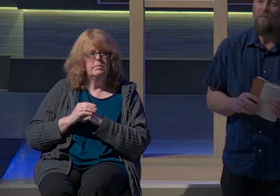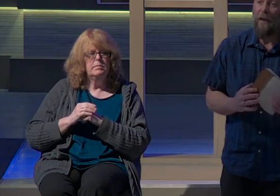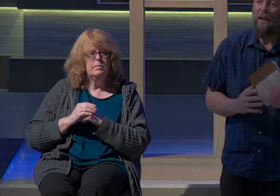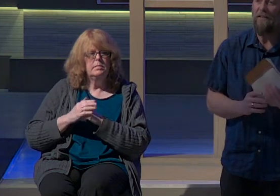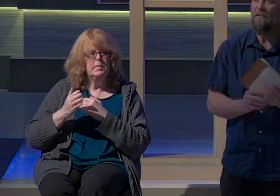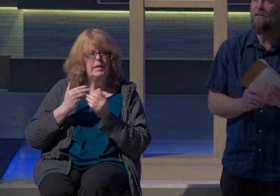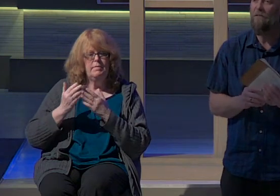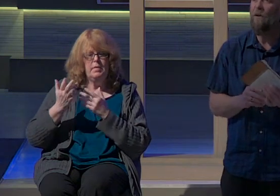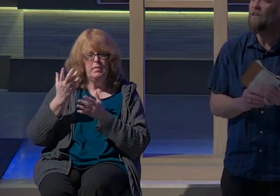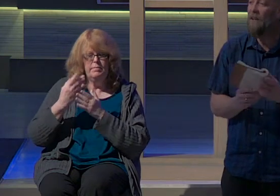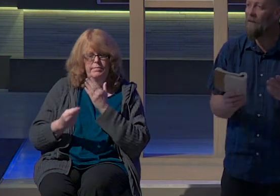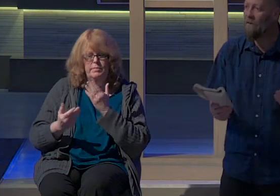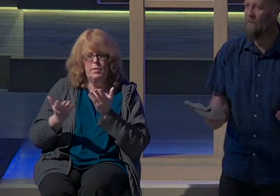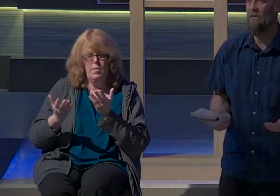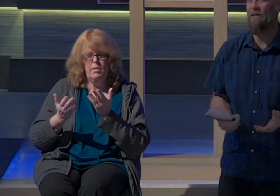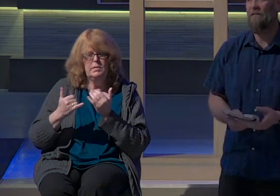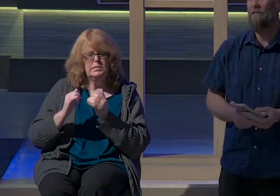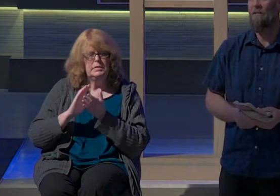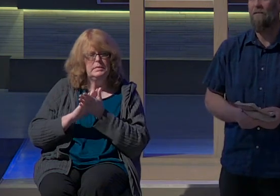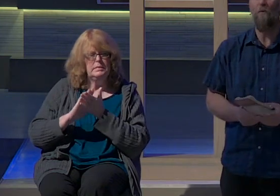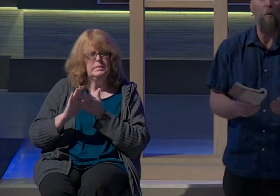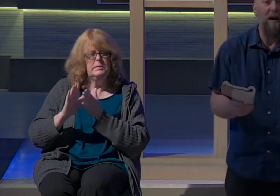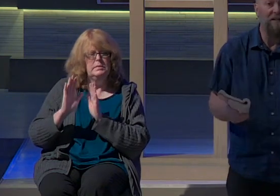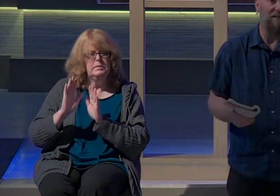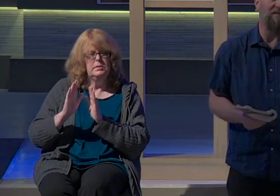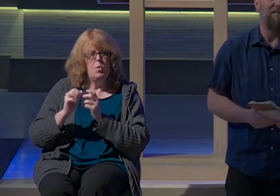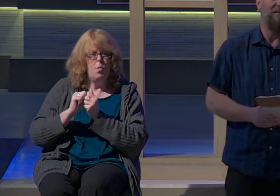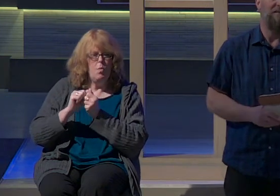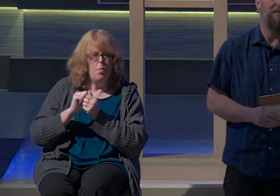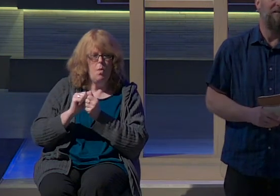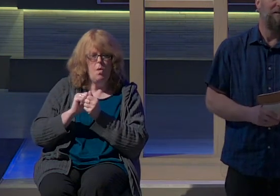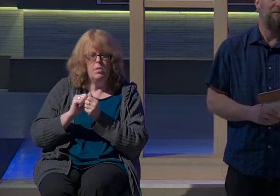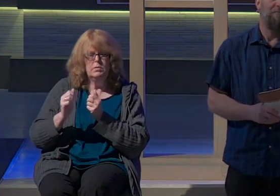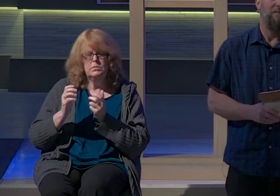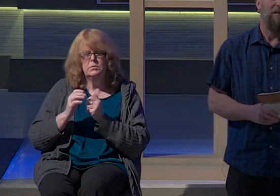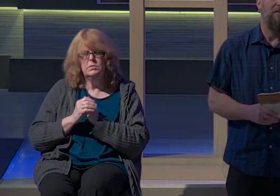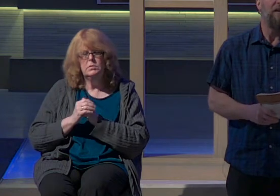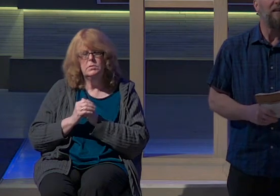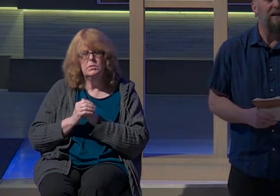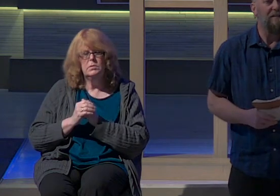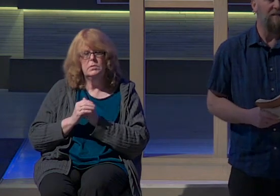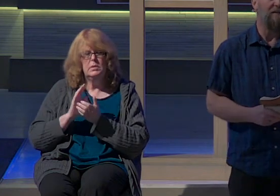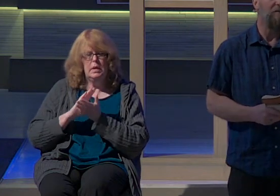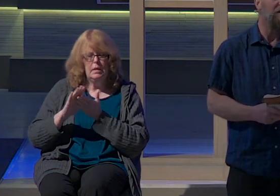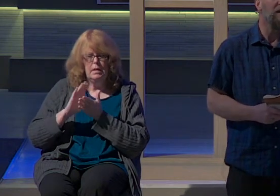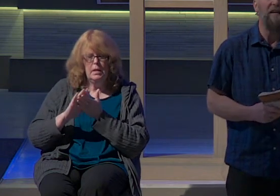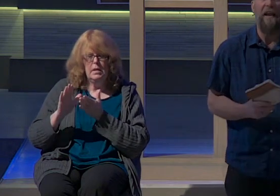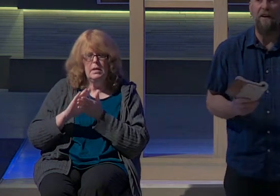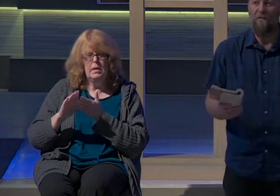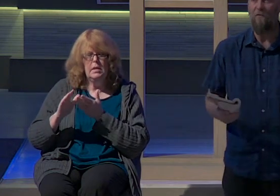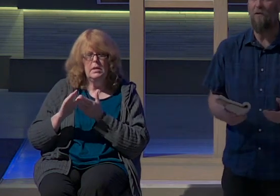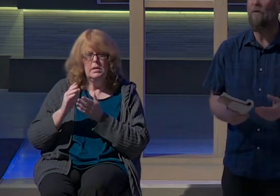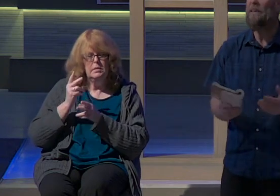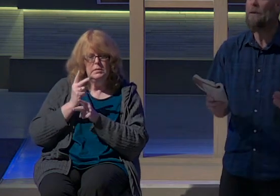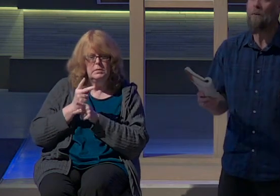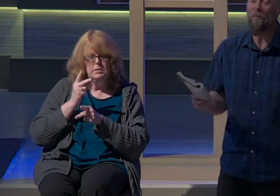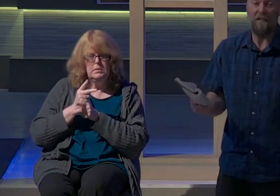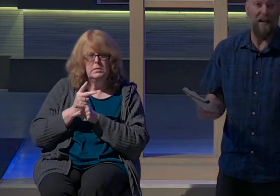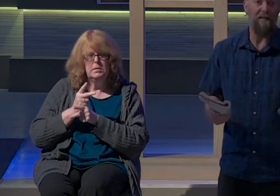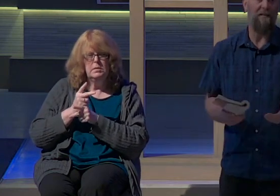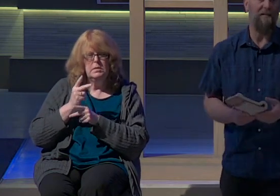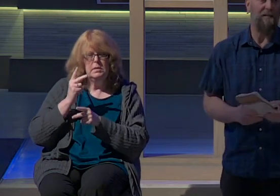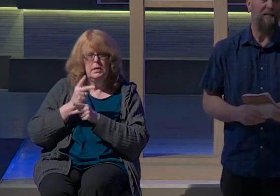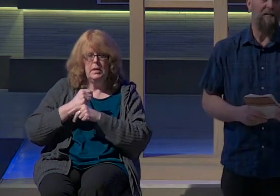Even though it is past, we are tender with it. We wash it. We cleanse it. We care for it. We keep